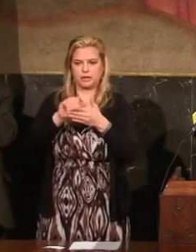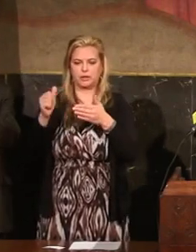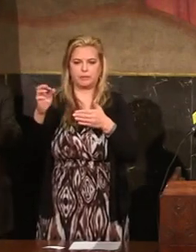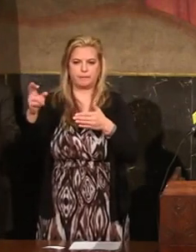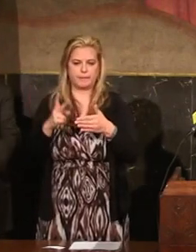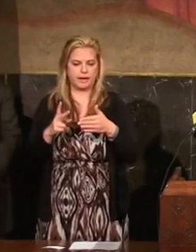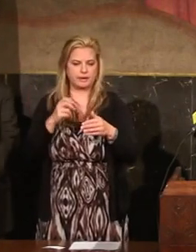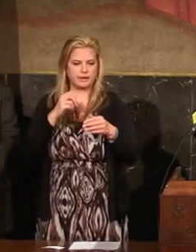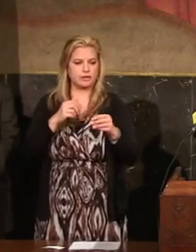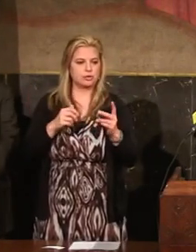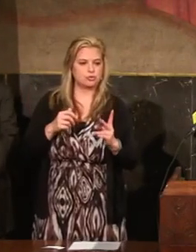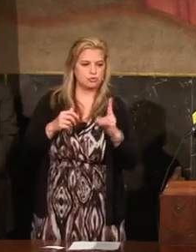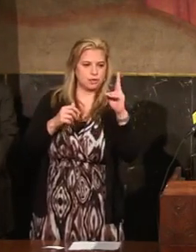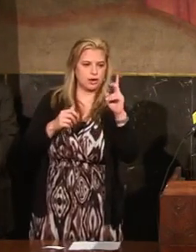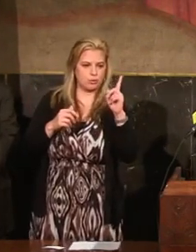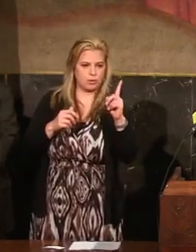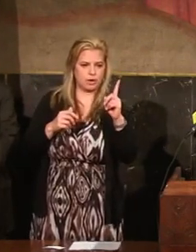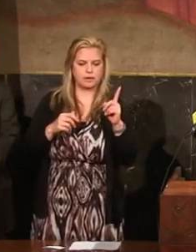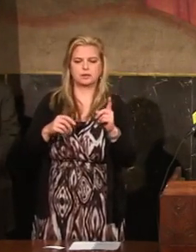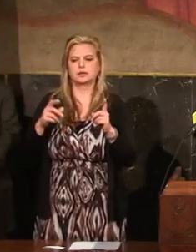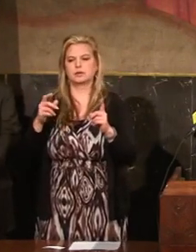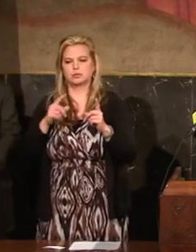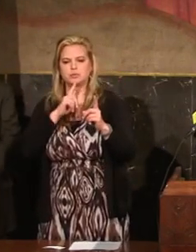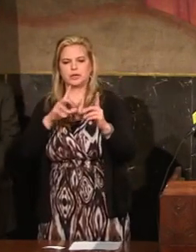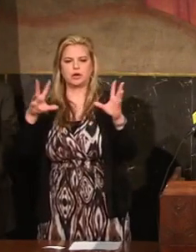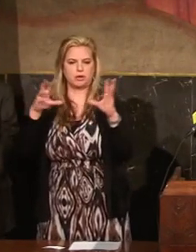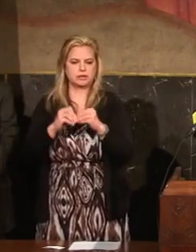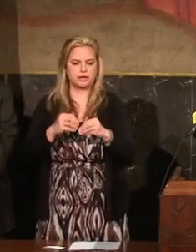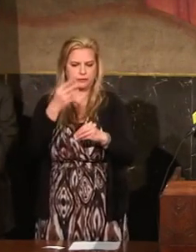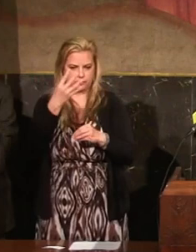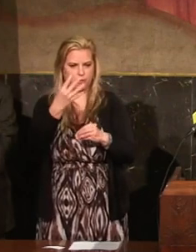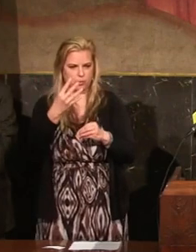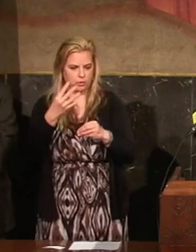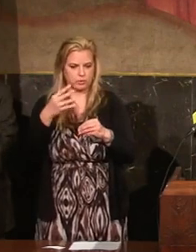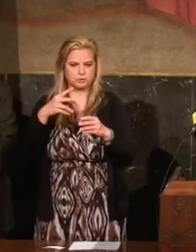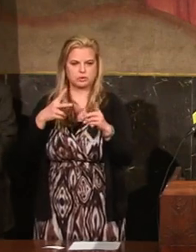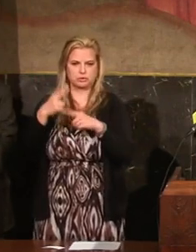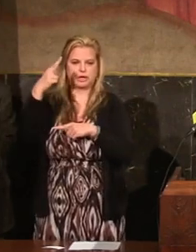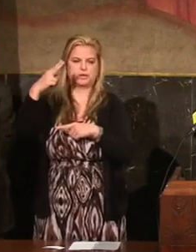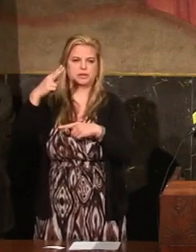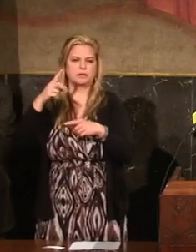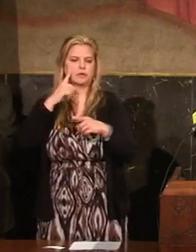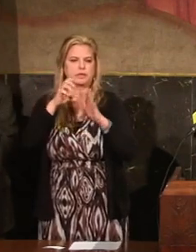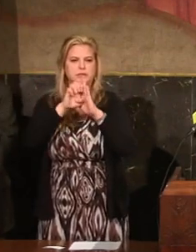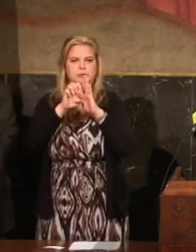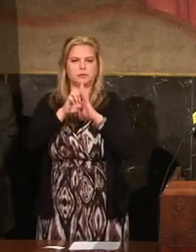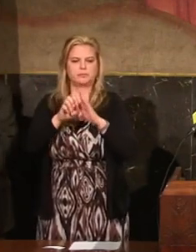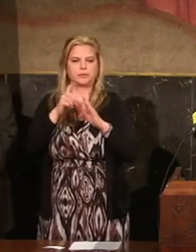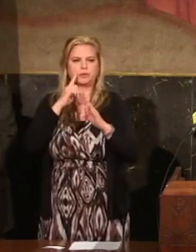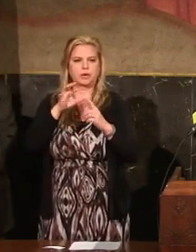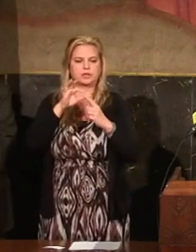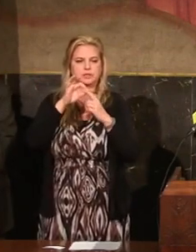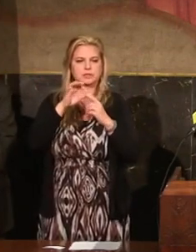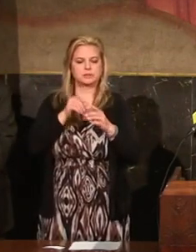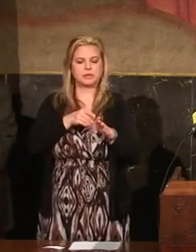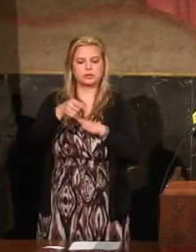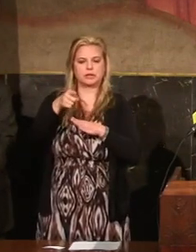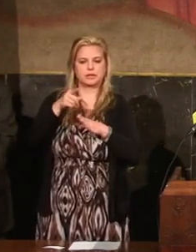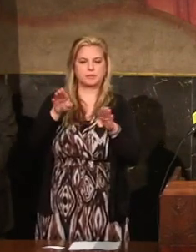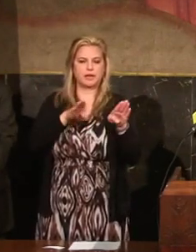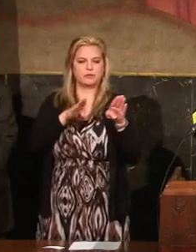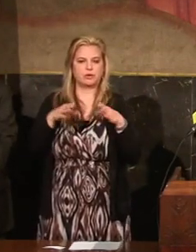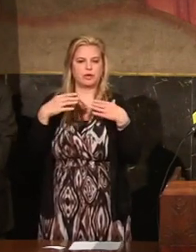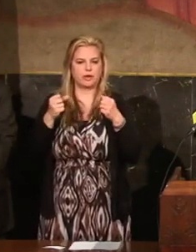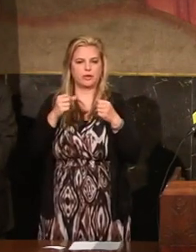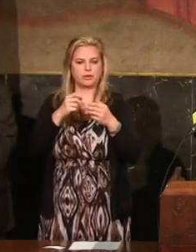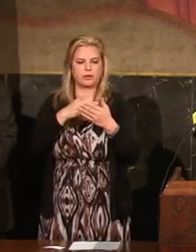from LDH is a $4 cut to the state's economy of the state. So for example, for the specialized behavioral health program, it